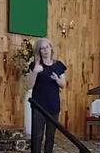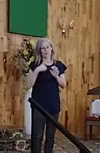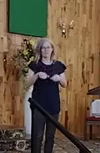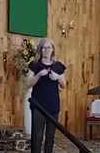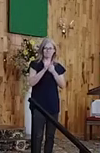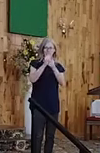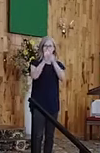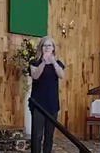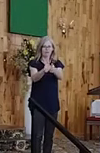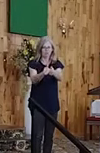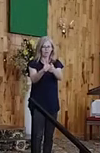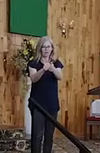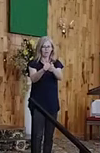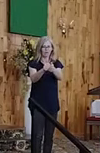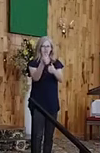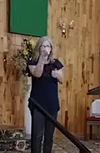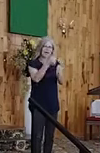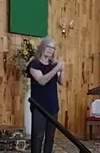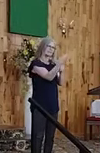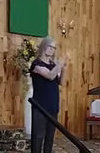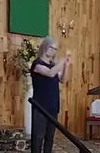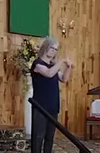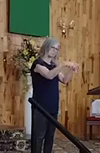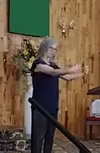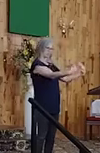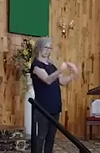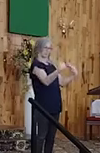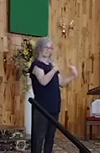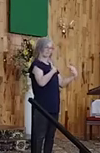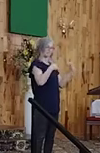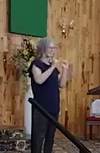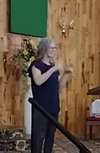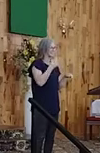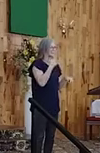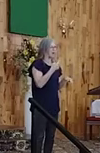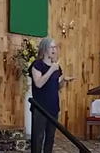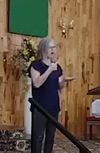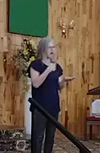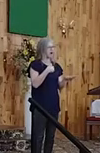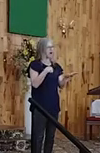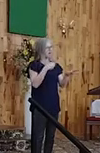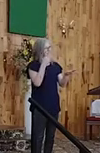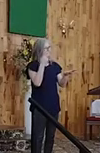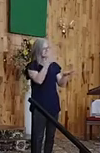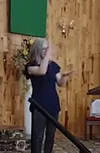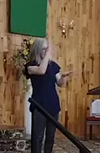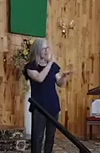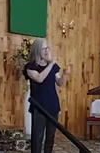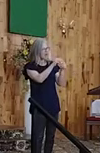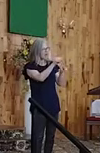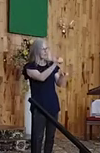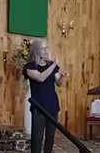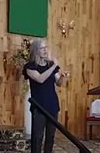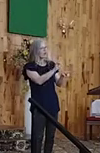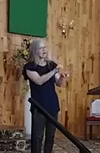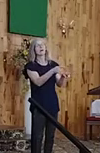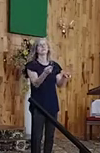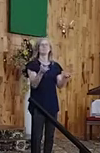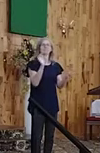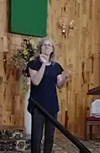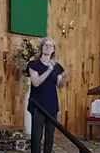who looks at any one of us should be able to say, I see God within. That's